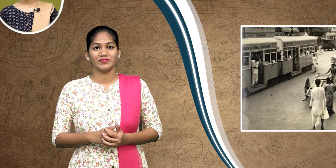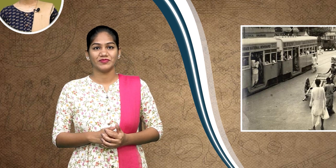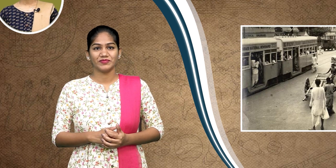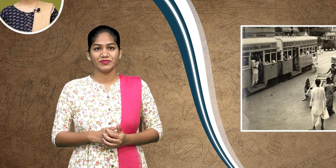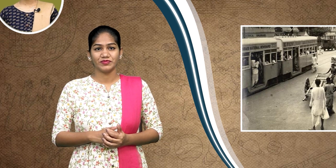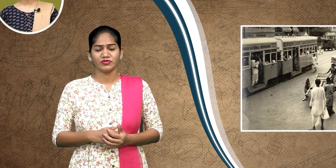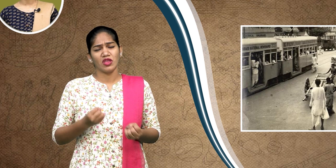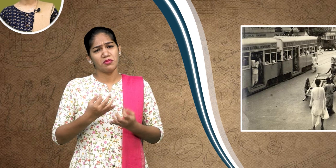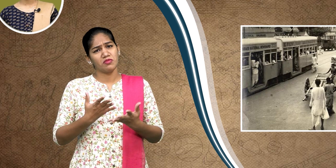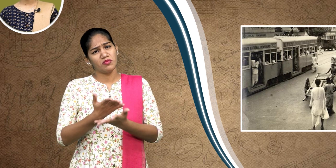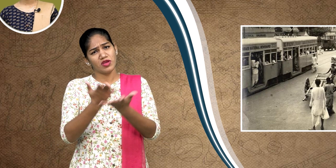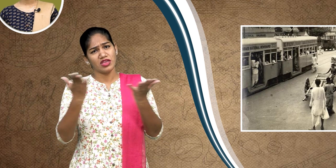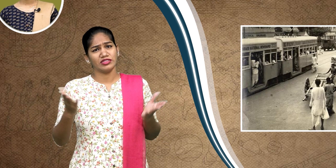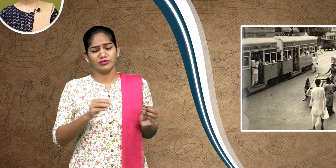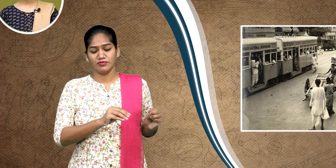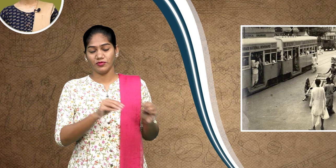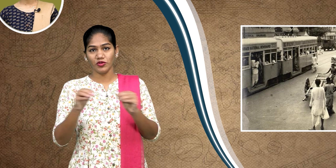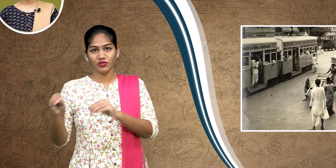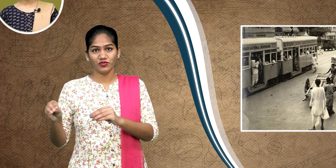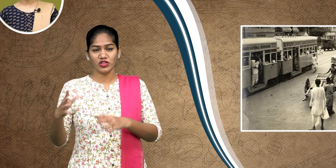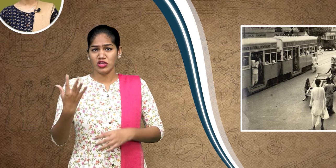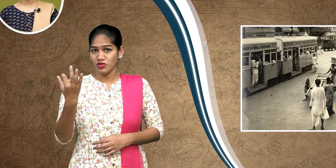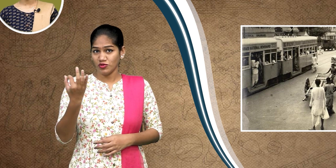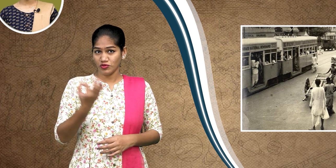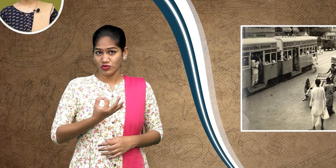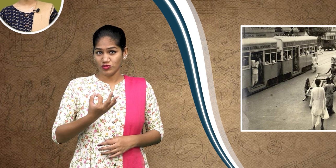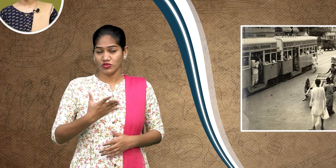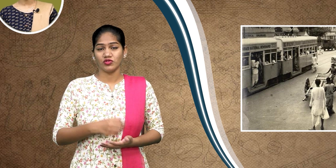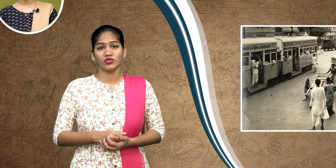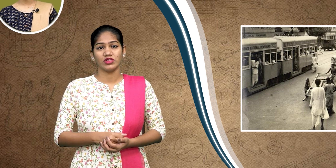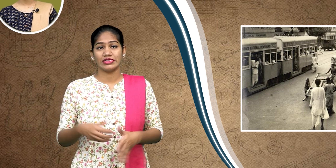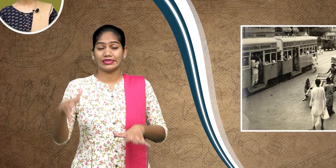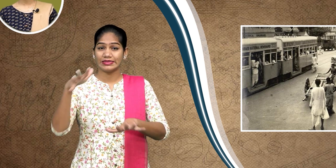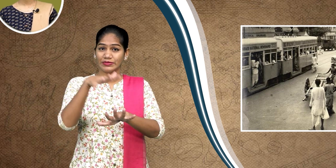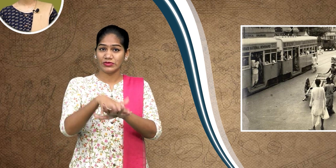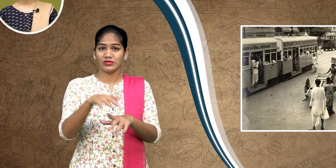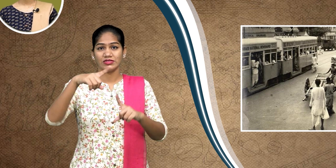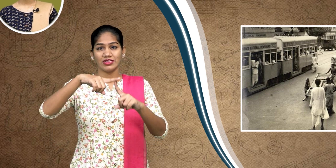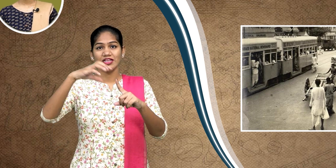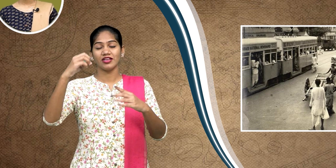Many moved to the new emerging towns